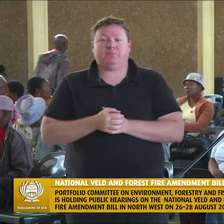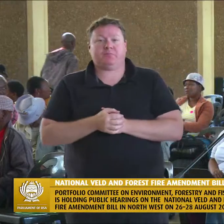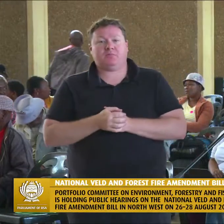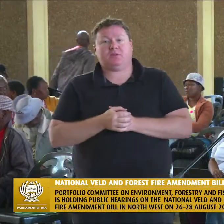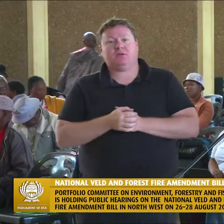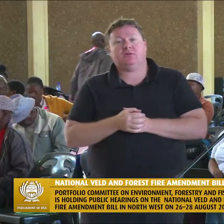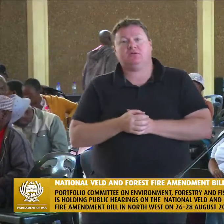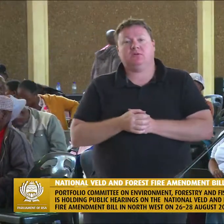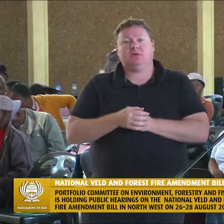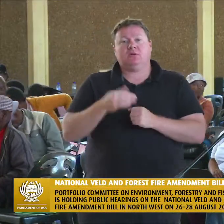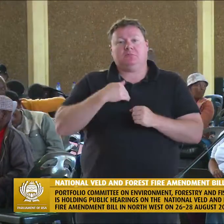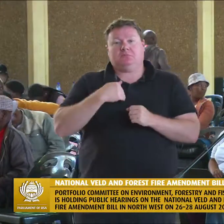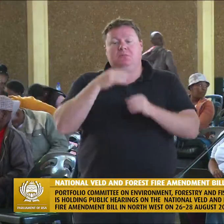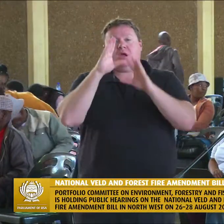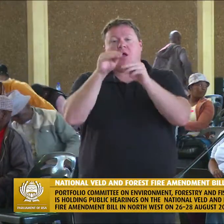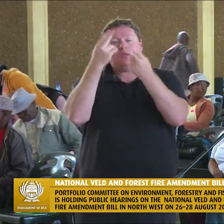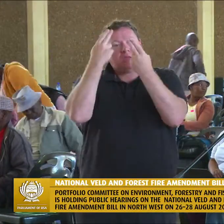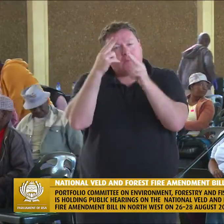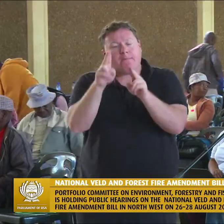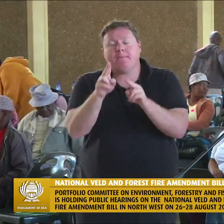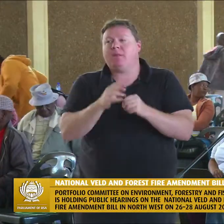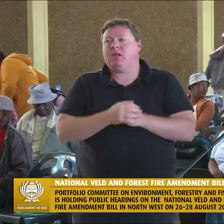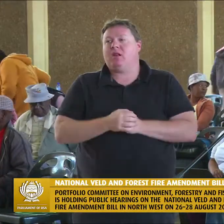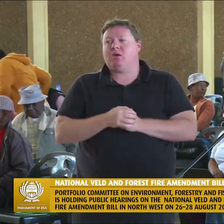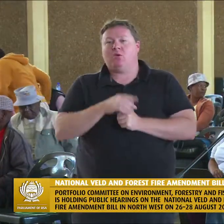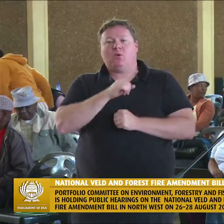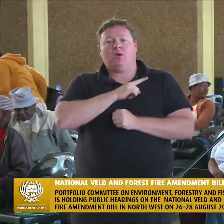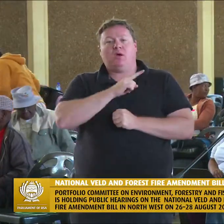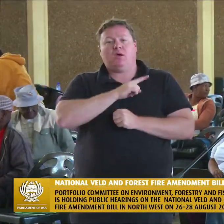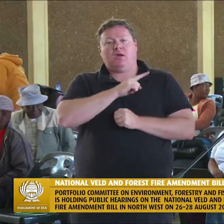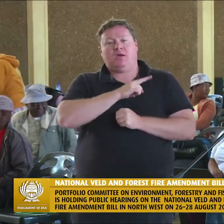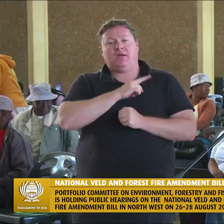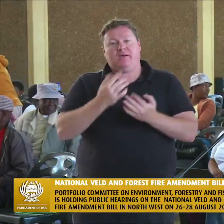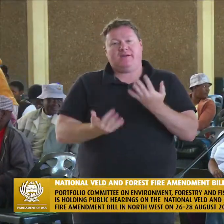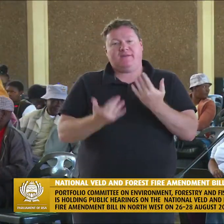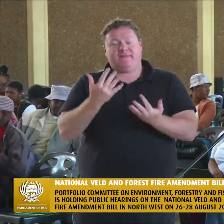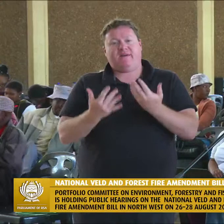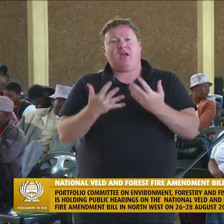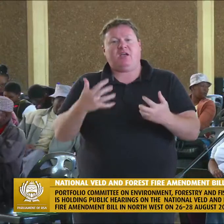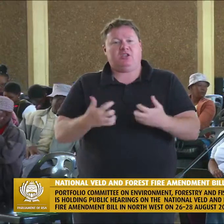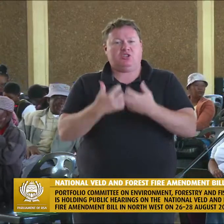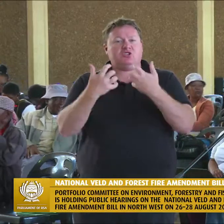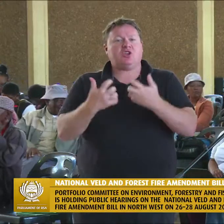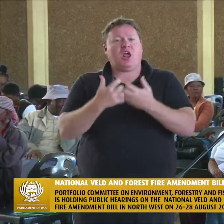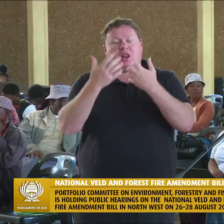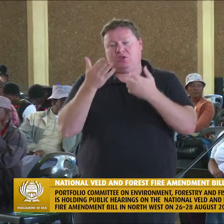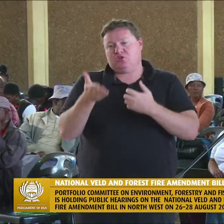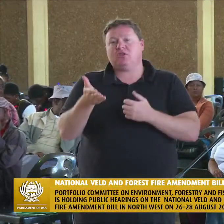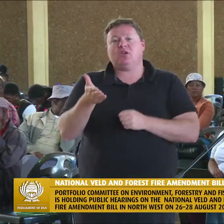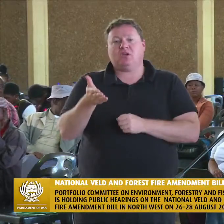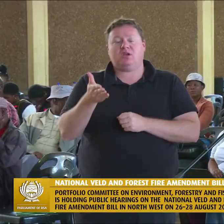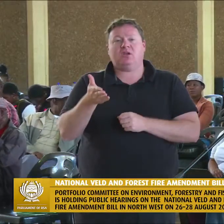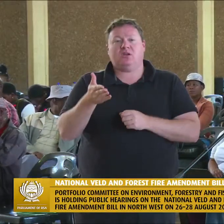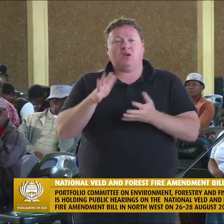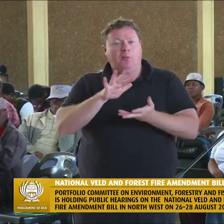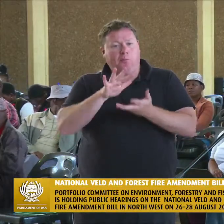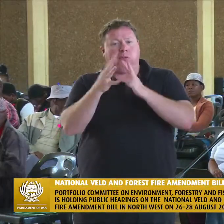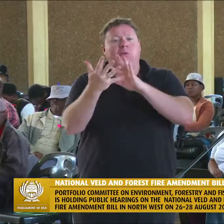i am humbly requesting because the fire is very challenging and it's very destroyed